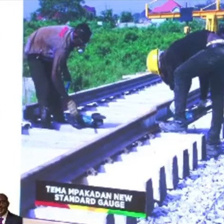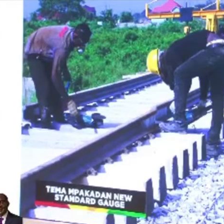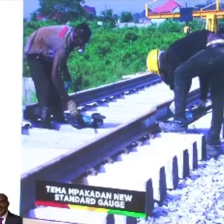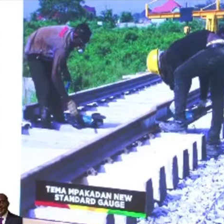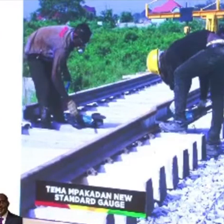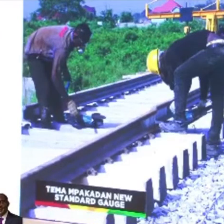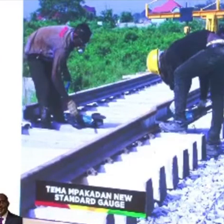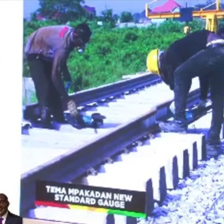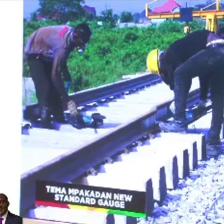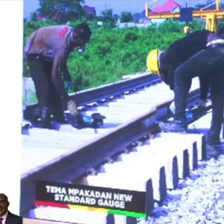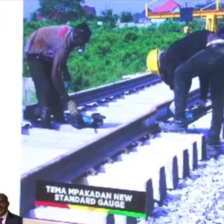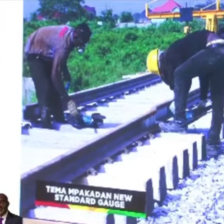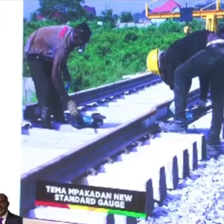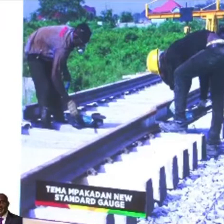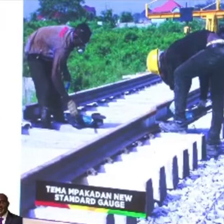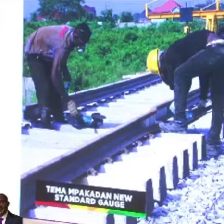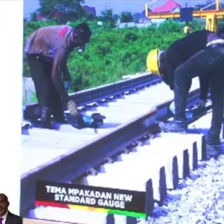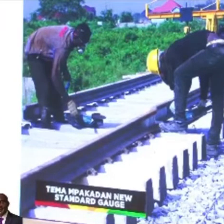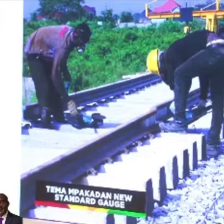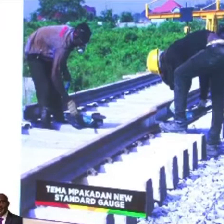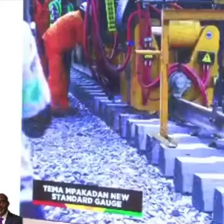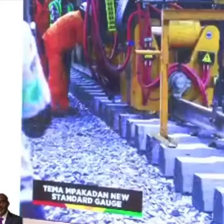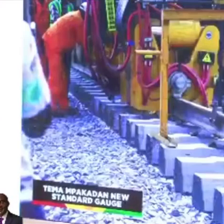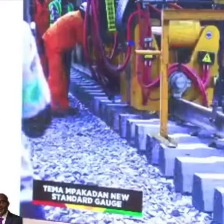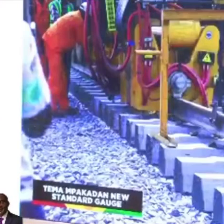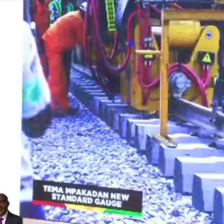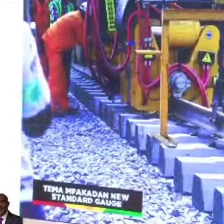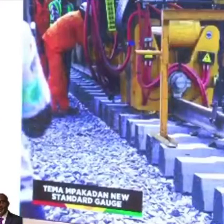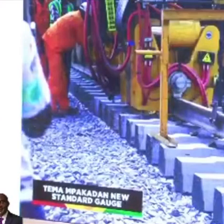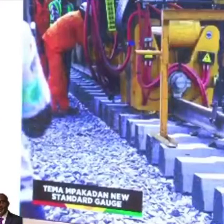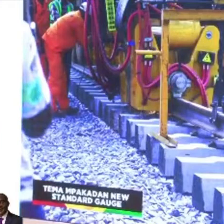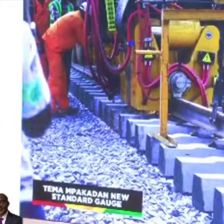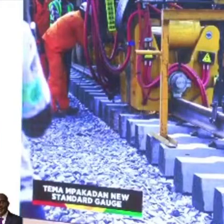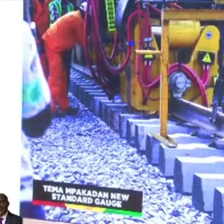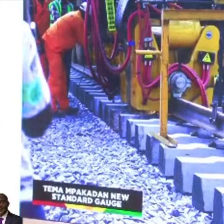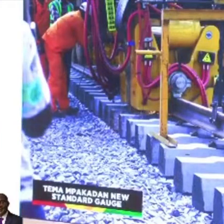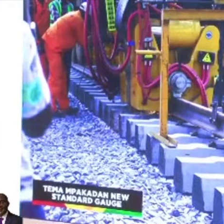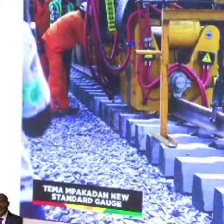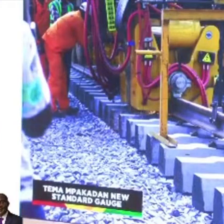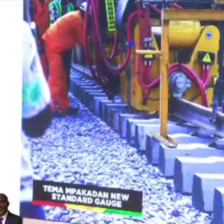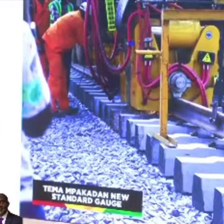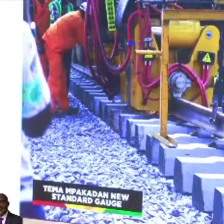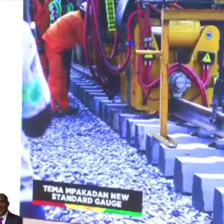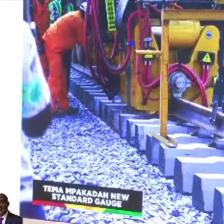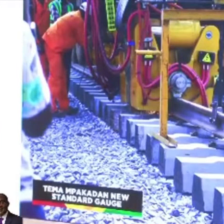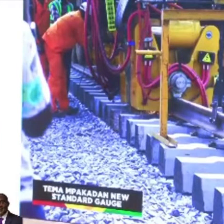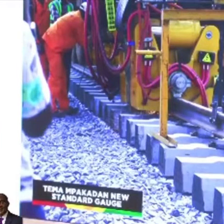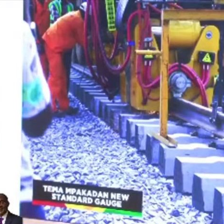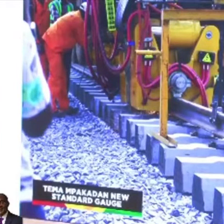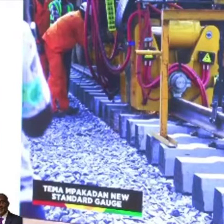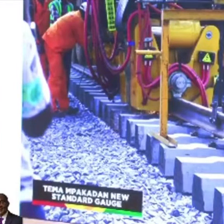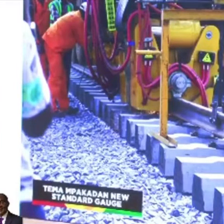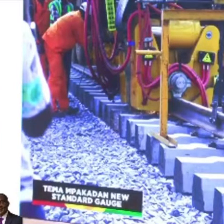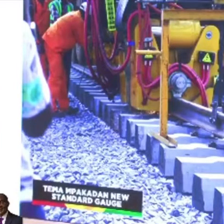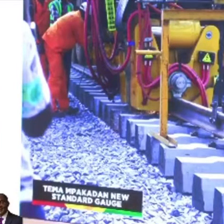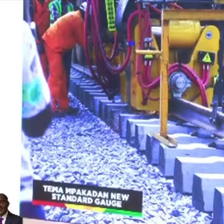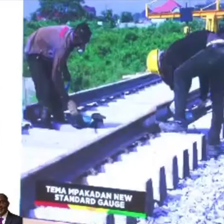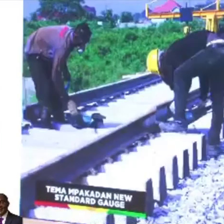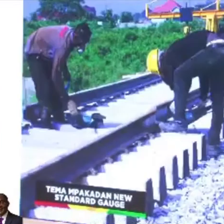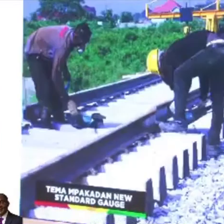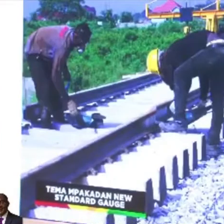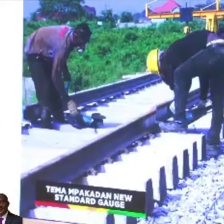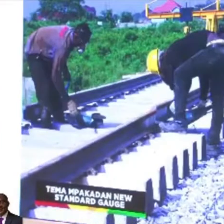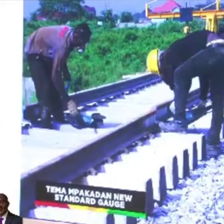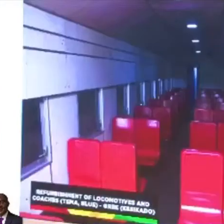to Mansu section is 22 kilometers, and which is ongoing. Then we have a